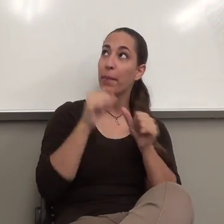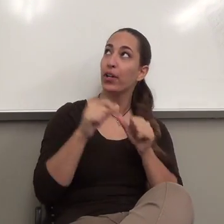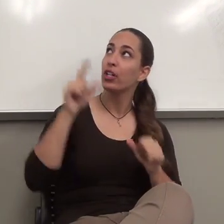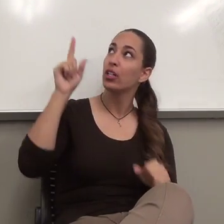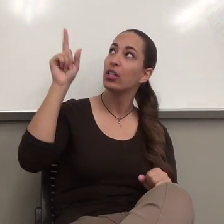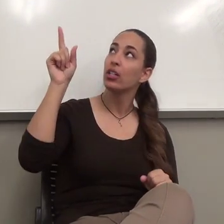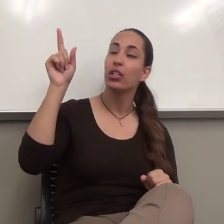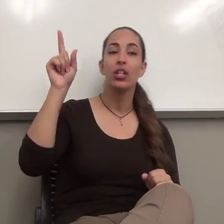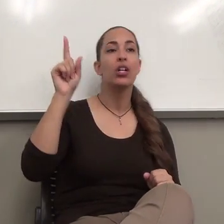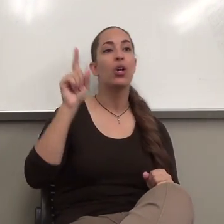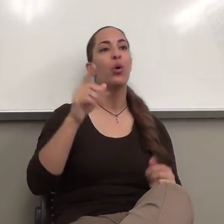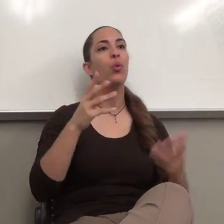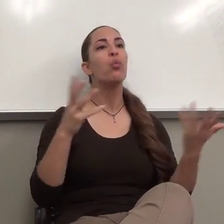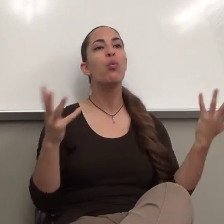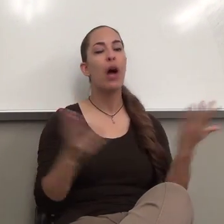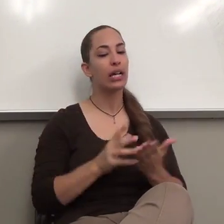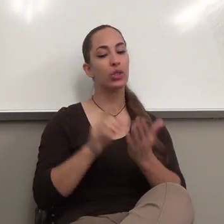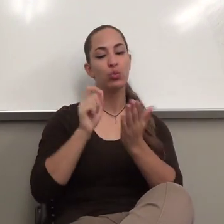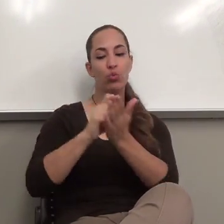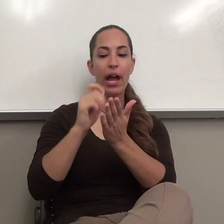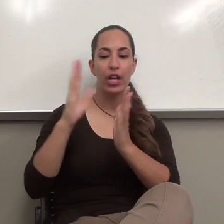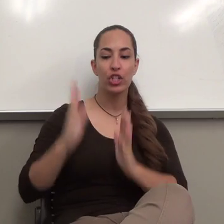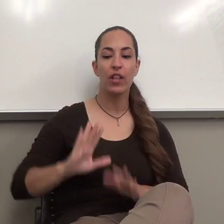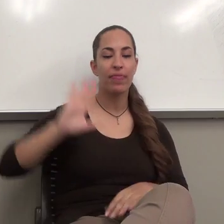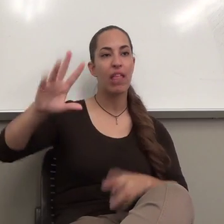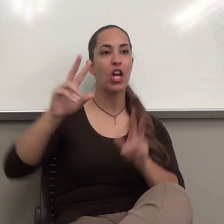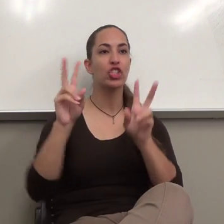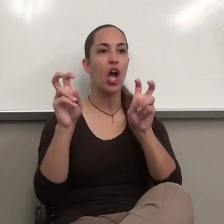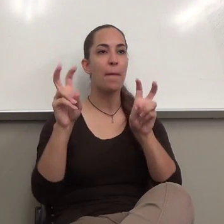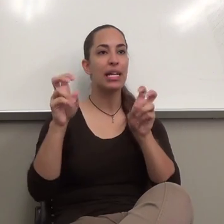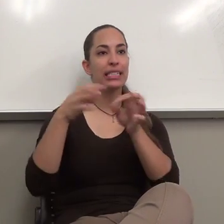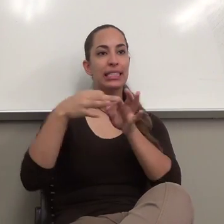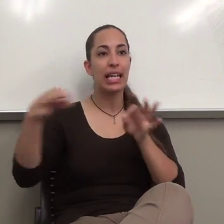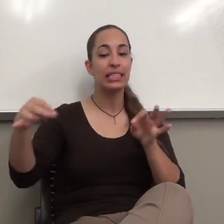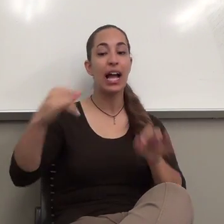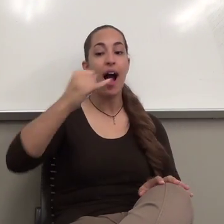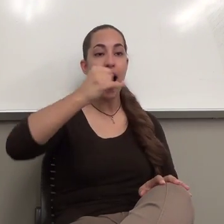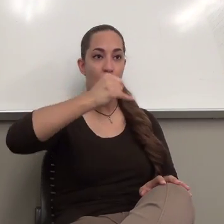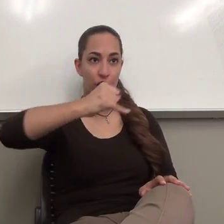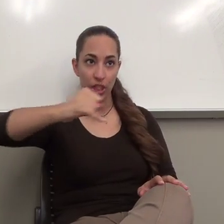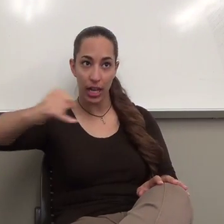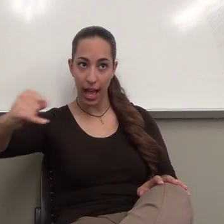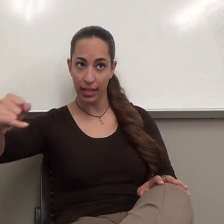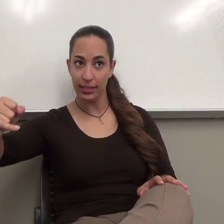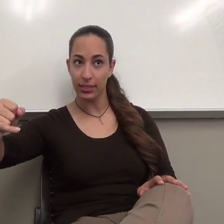the writer's topic sentence? Underline it, okay? I'm going to